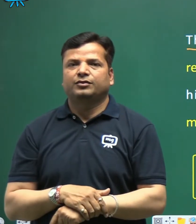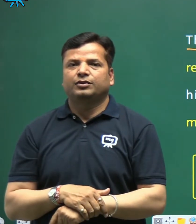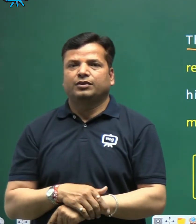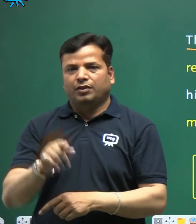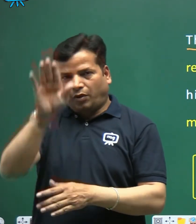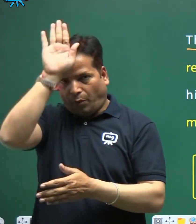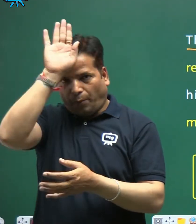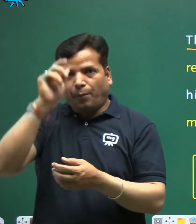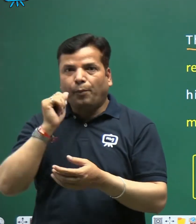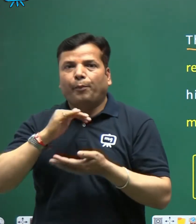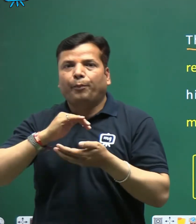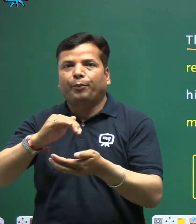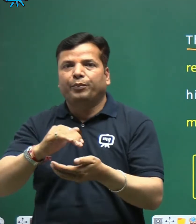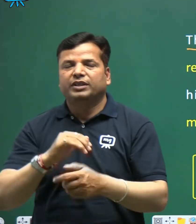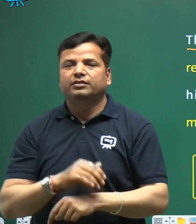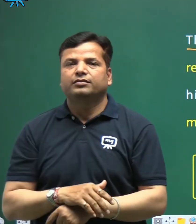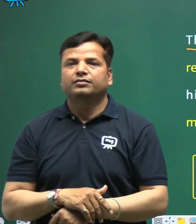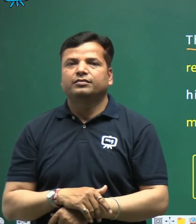prince